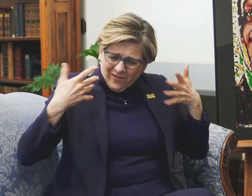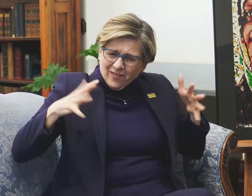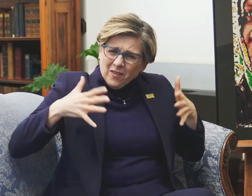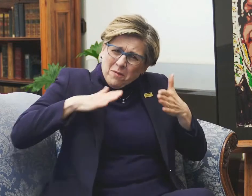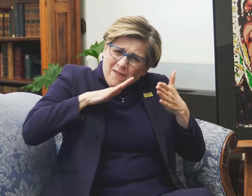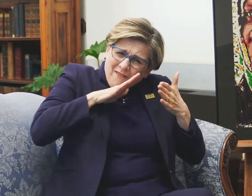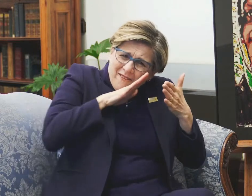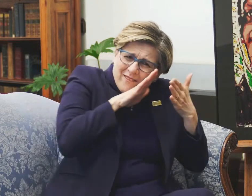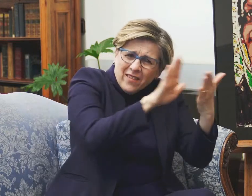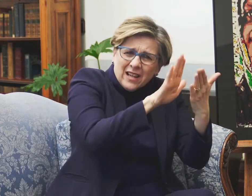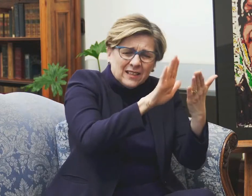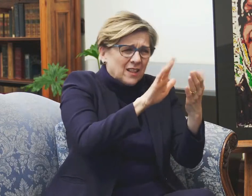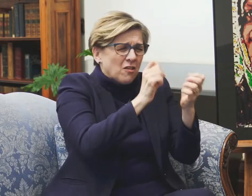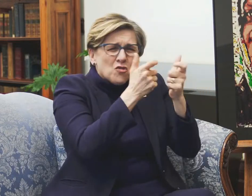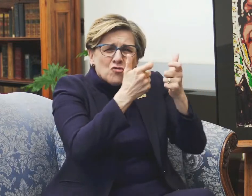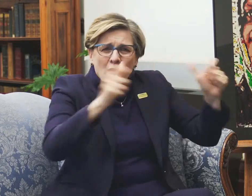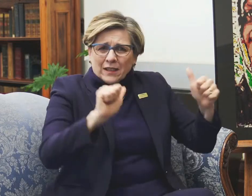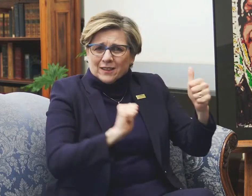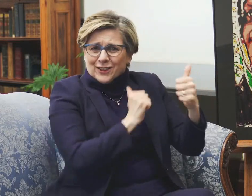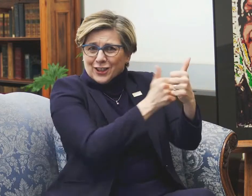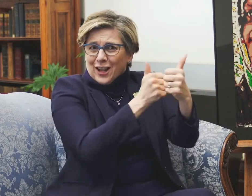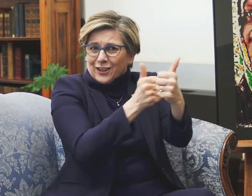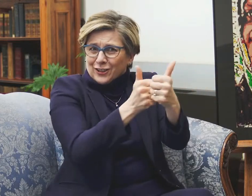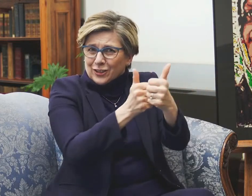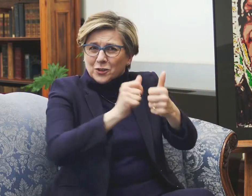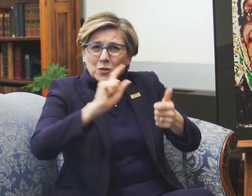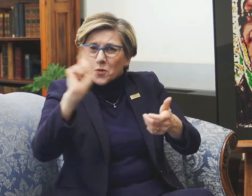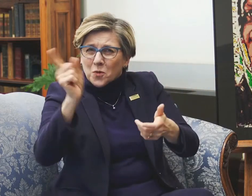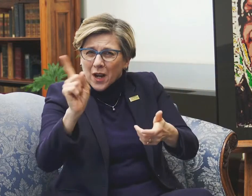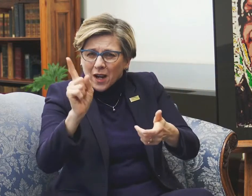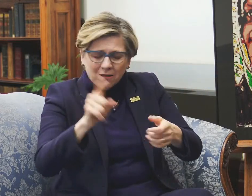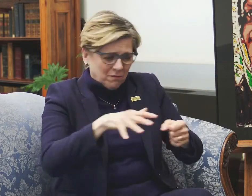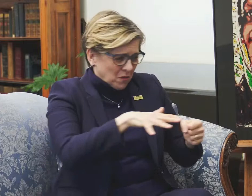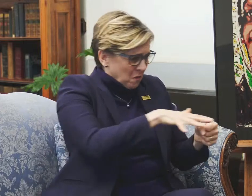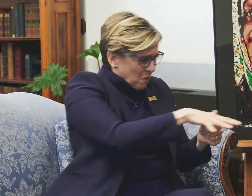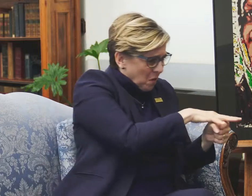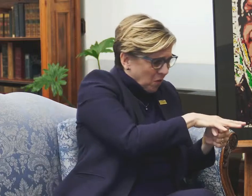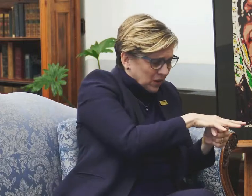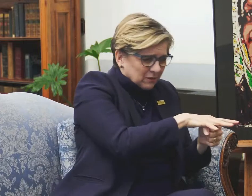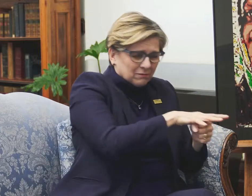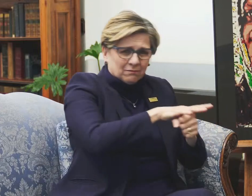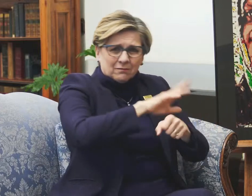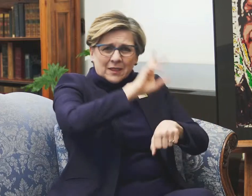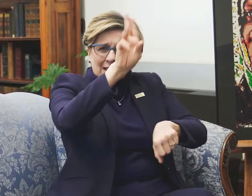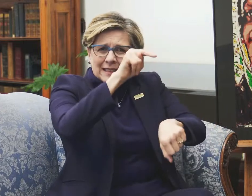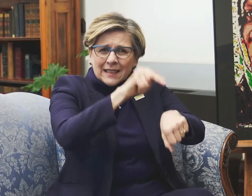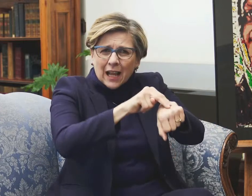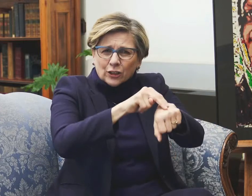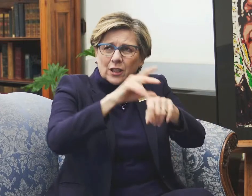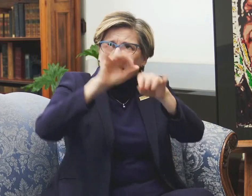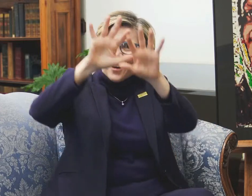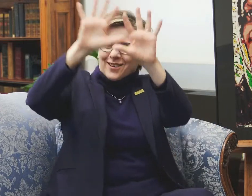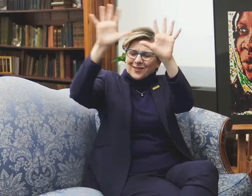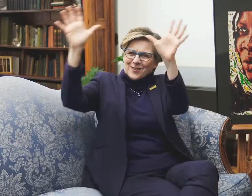We have collectively faced great challenges on every level of our society,